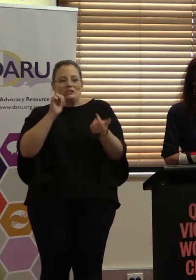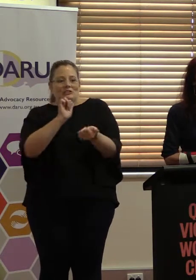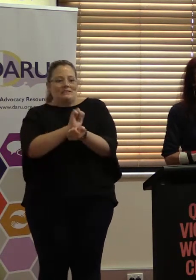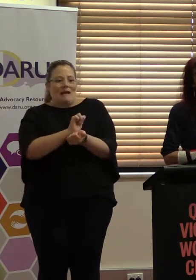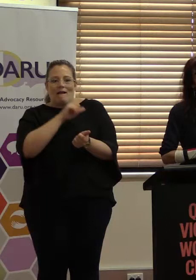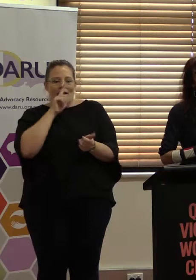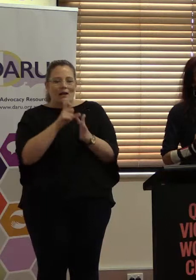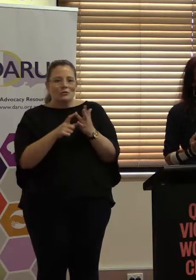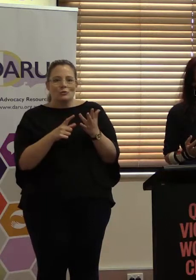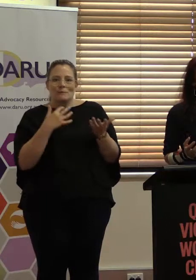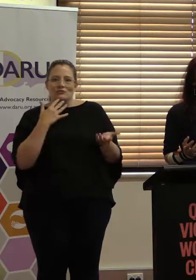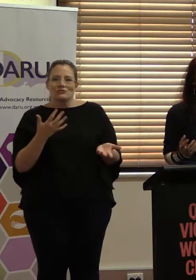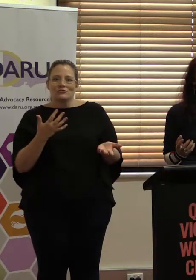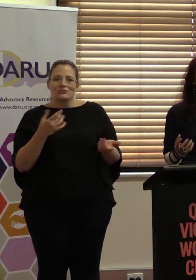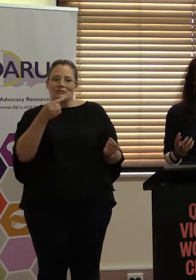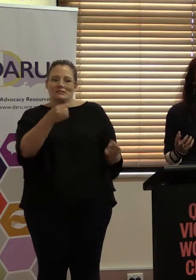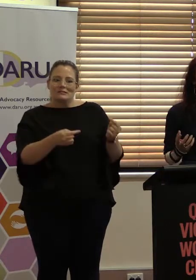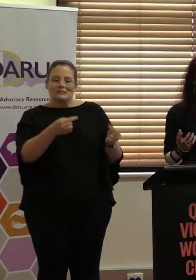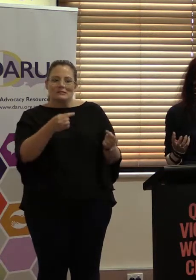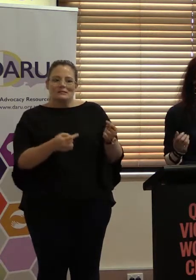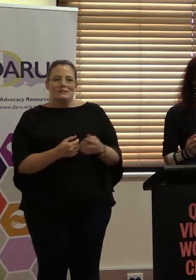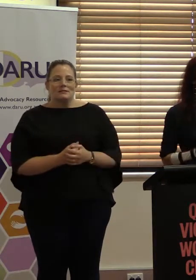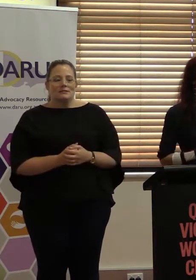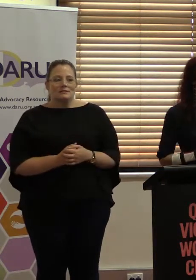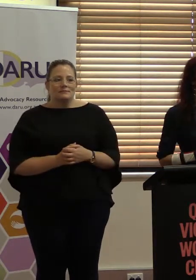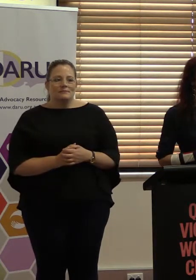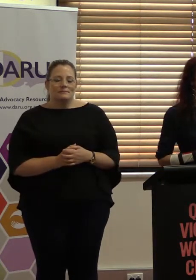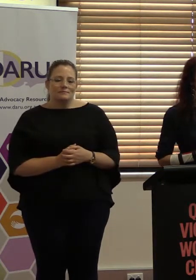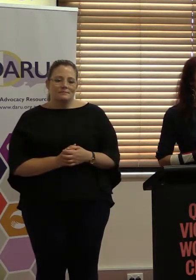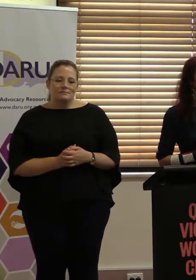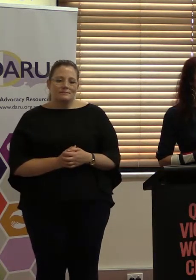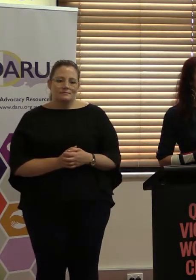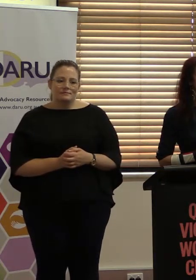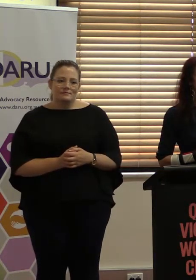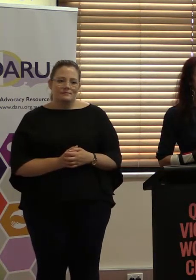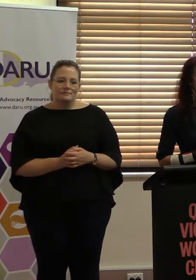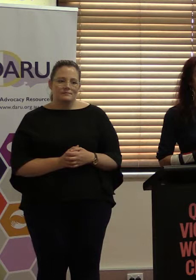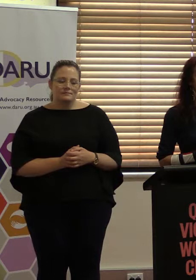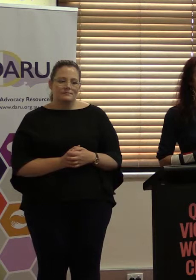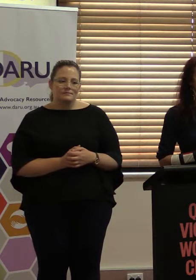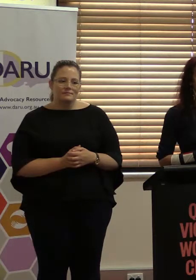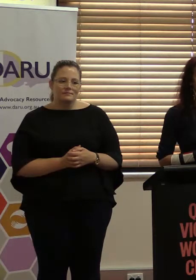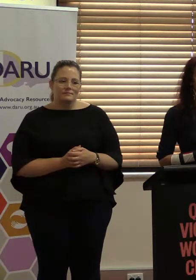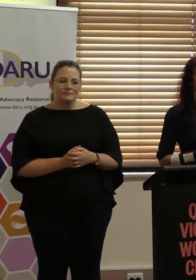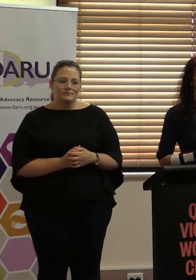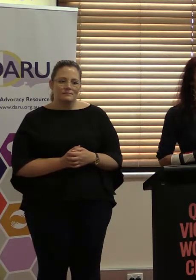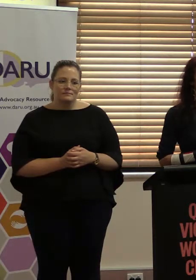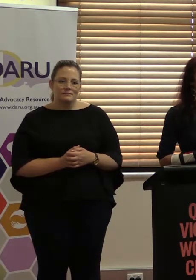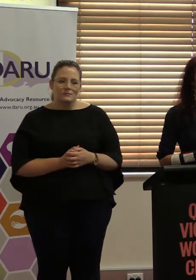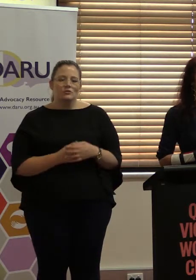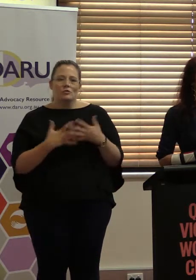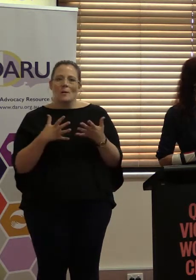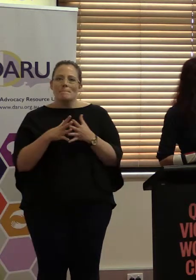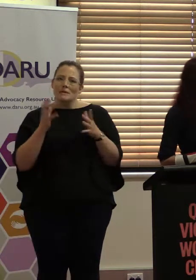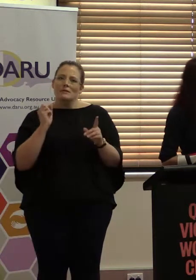So it's got a higher cost, the discrimination of, against kids with disabilities, than just the